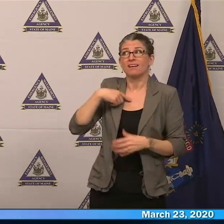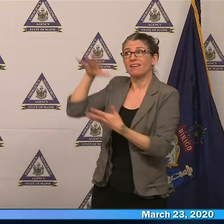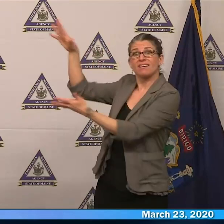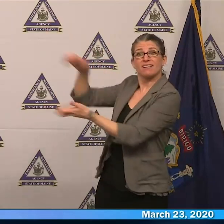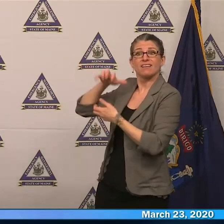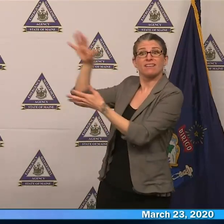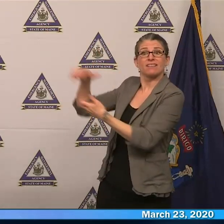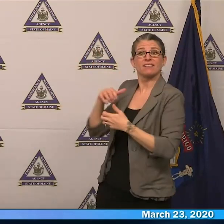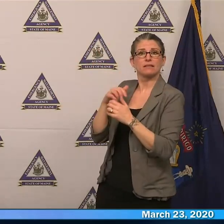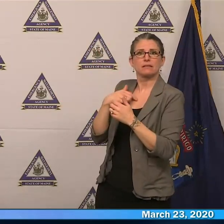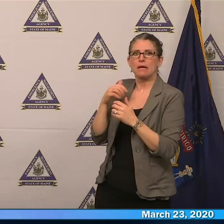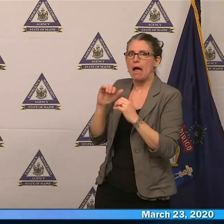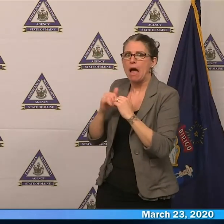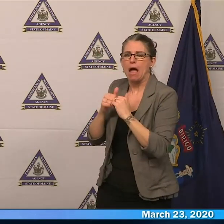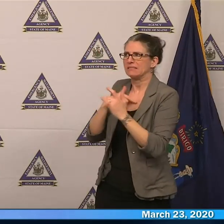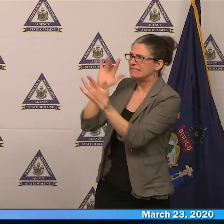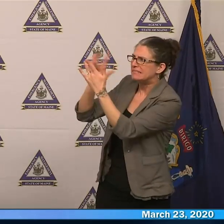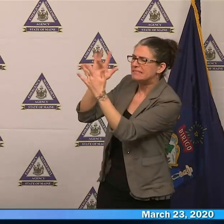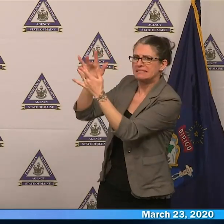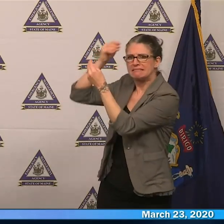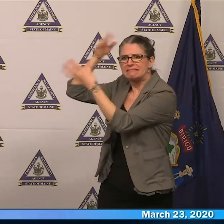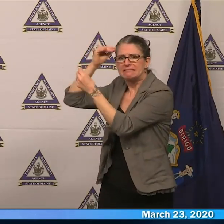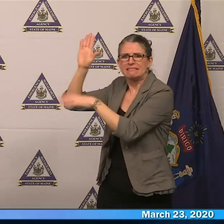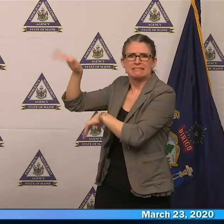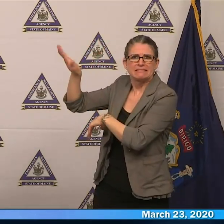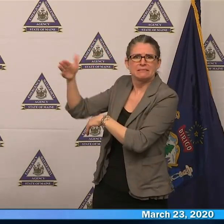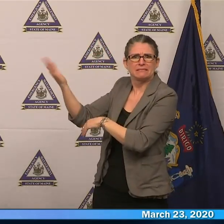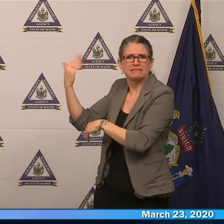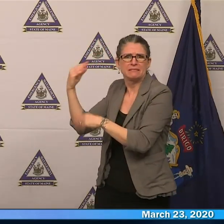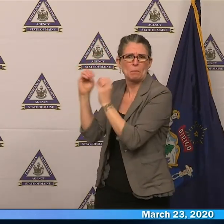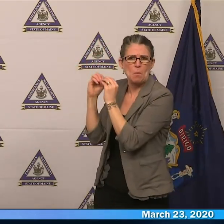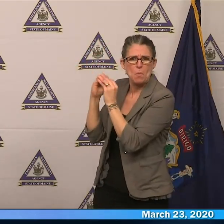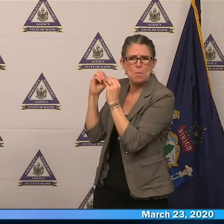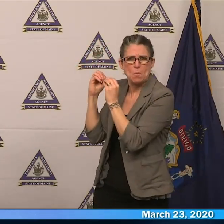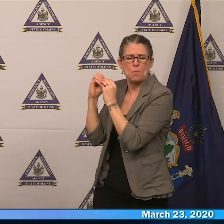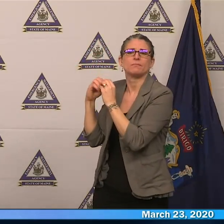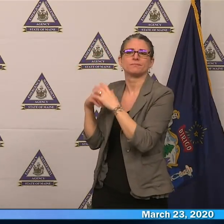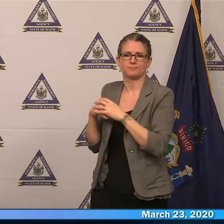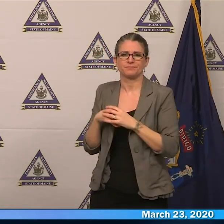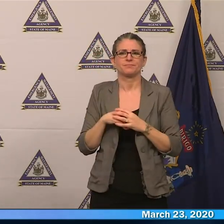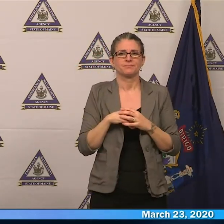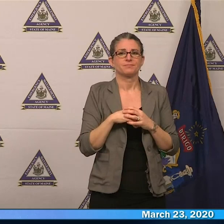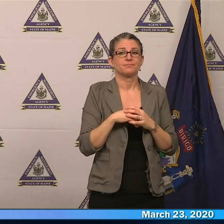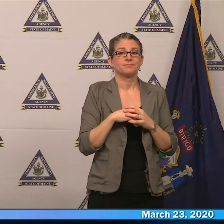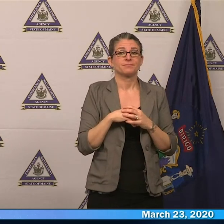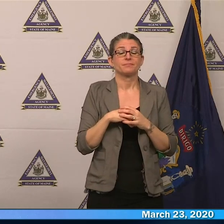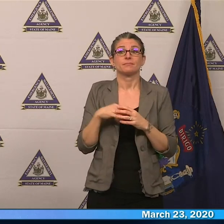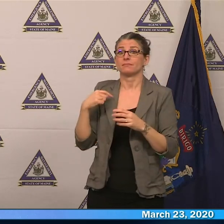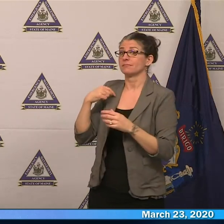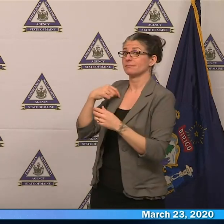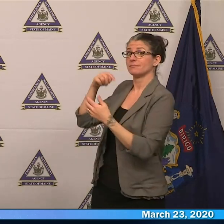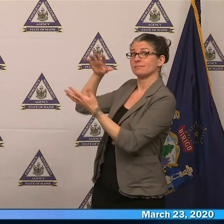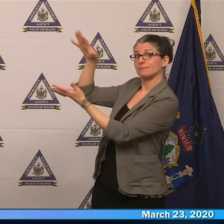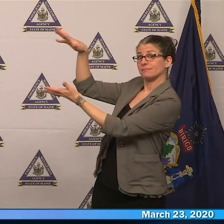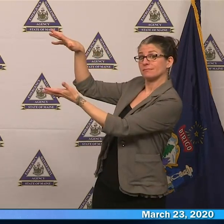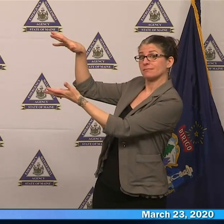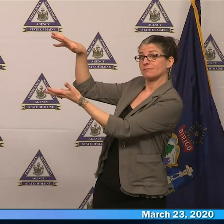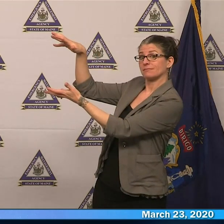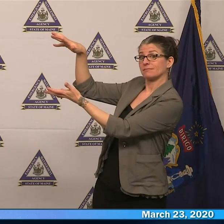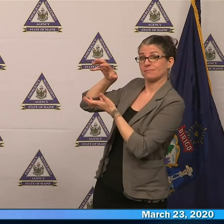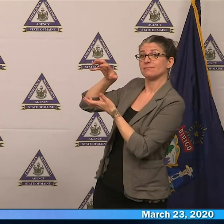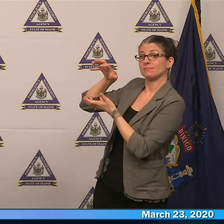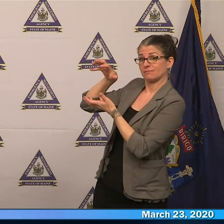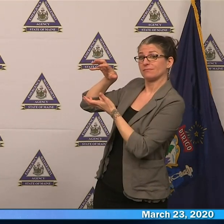meetings, the amount of PPE that we need does not match yet what we have been receiving. For that